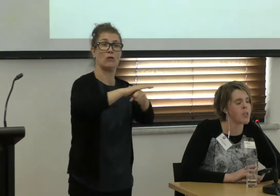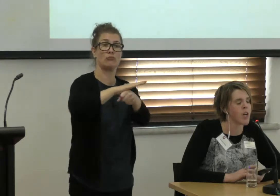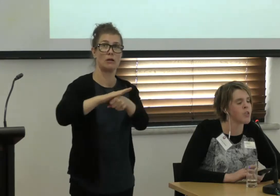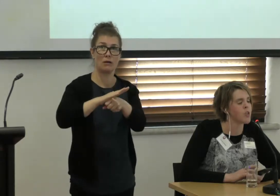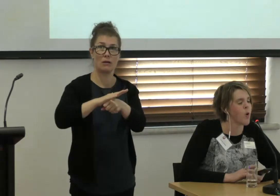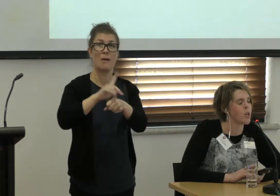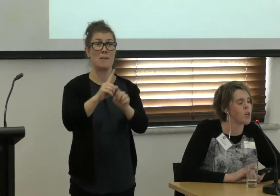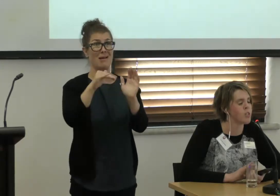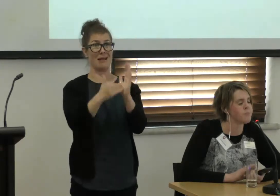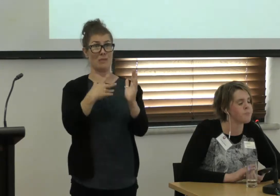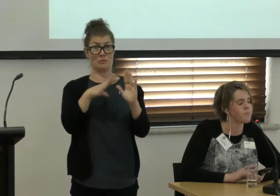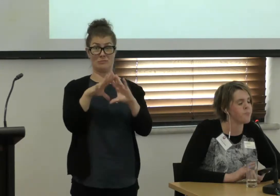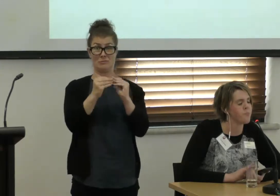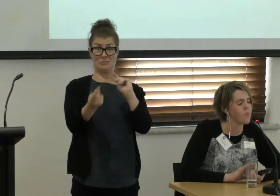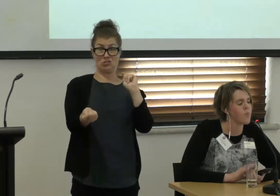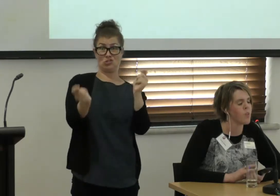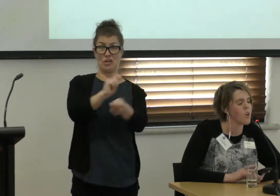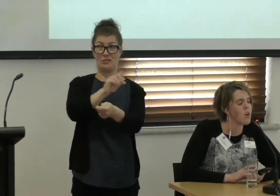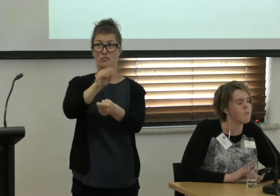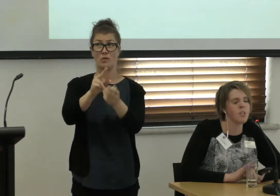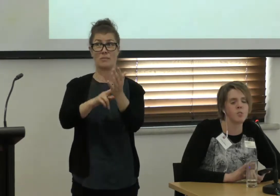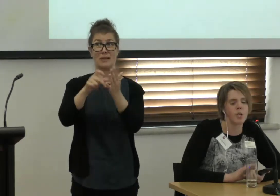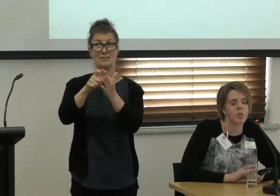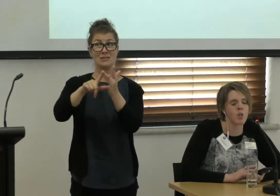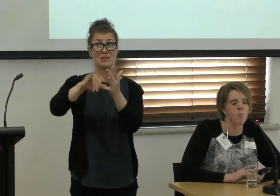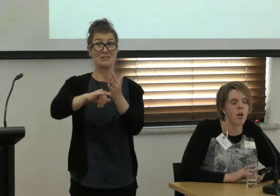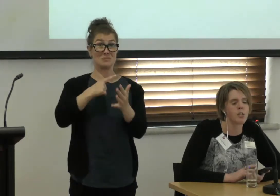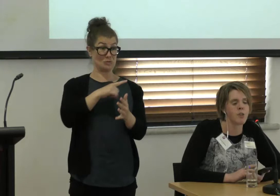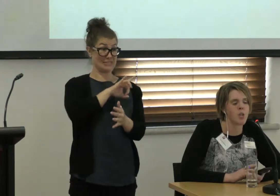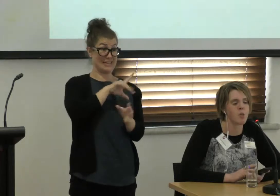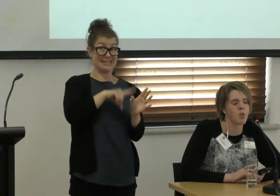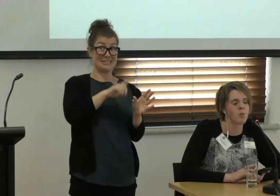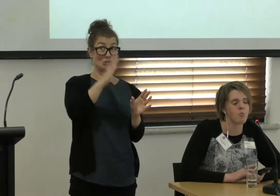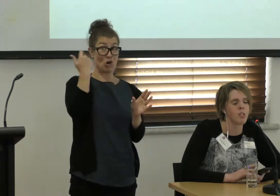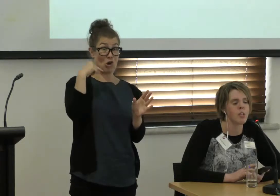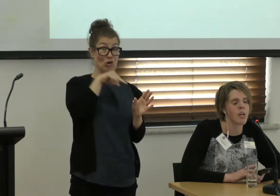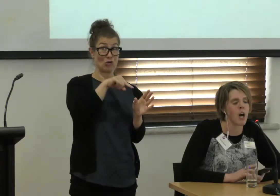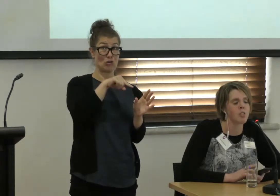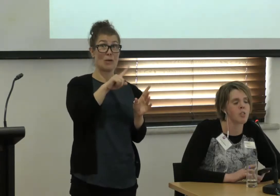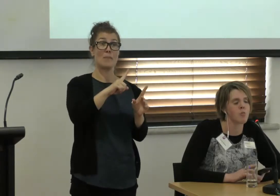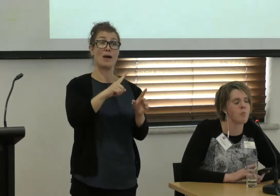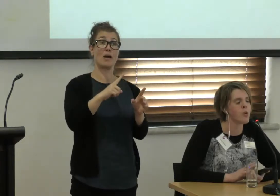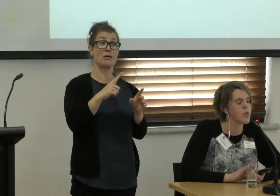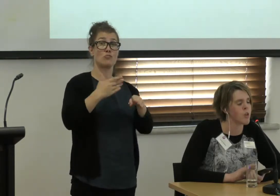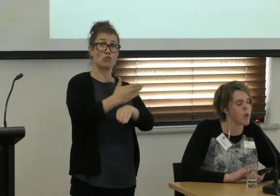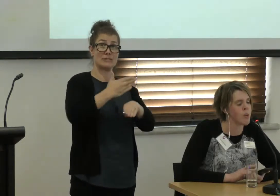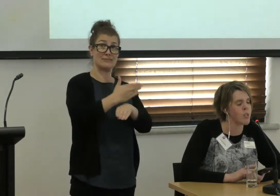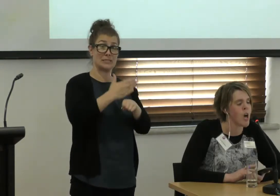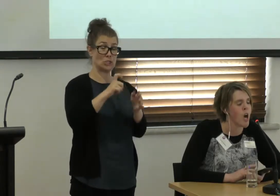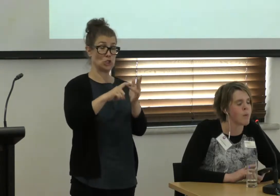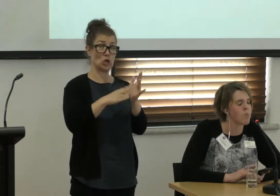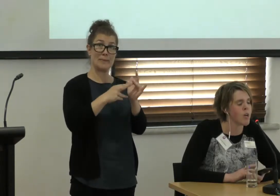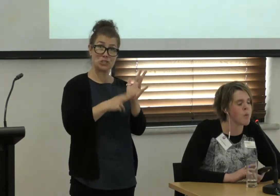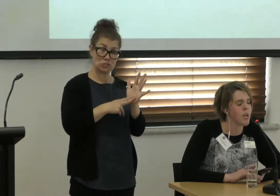now changed quite a lot. For this reason, the Productivity Commission was recently asked to review the agreement